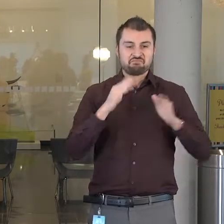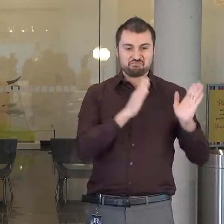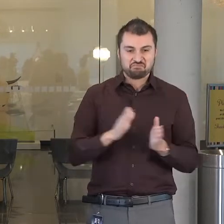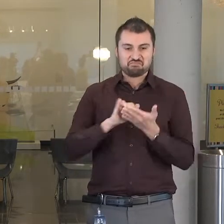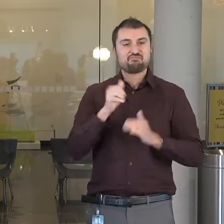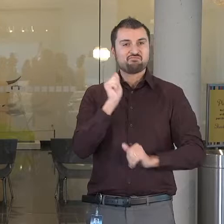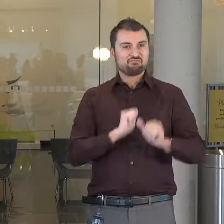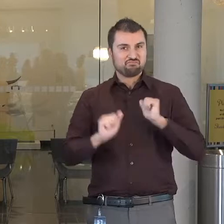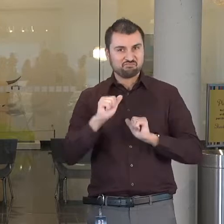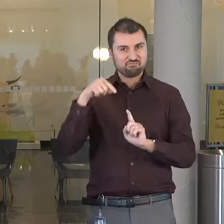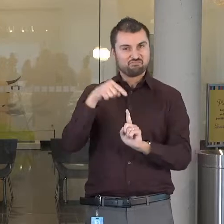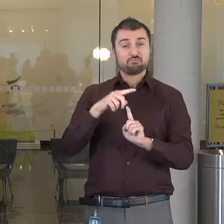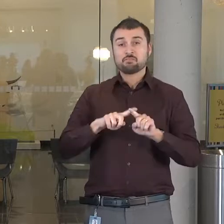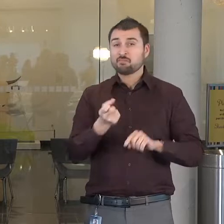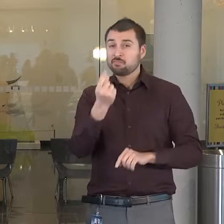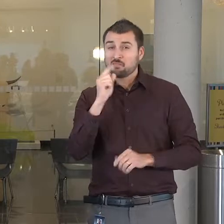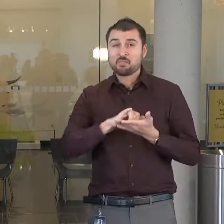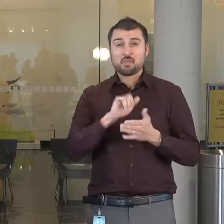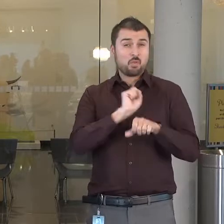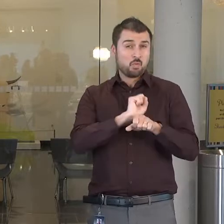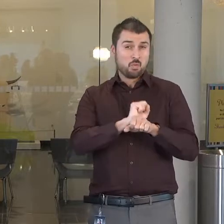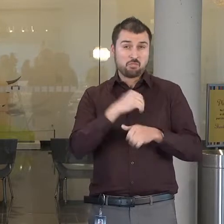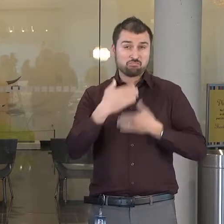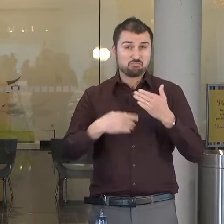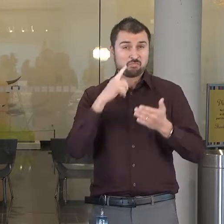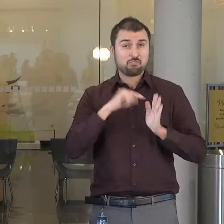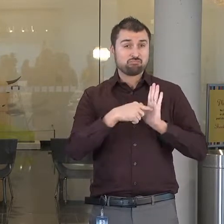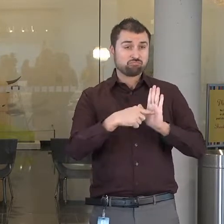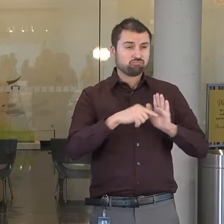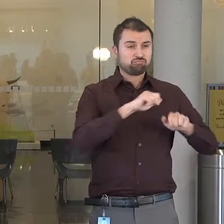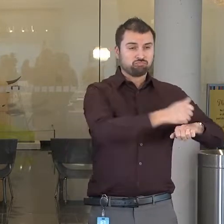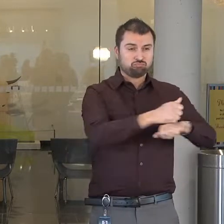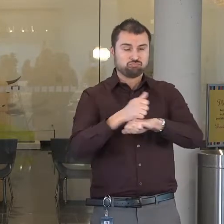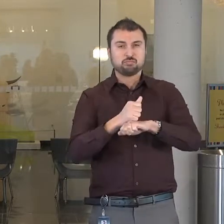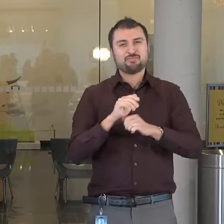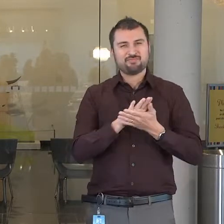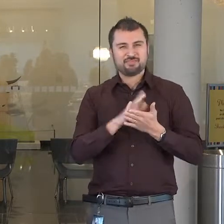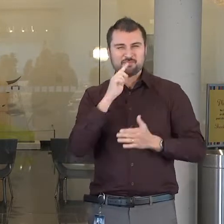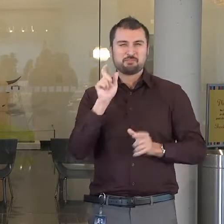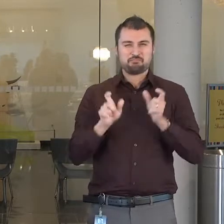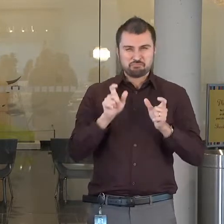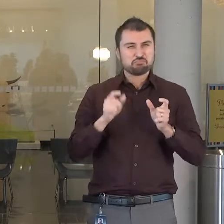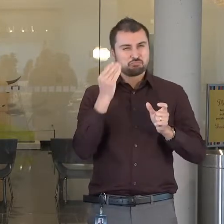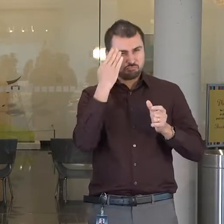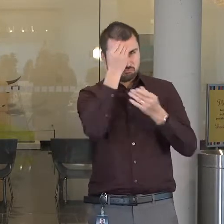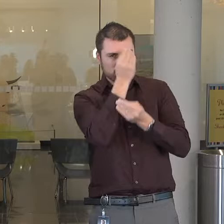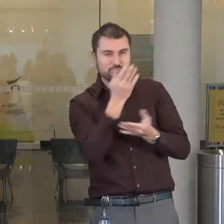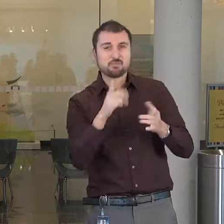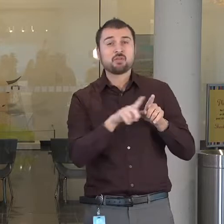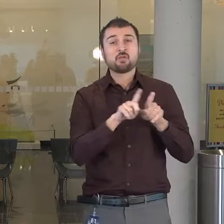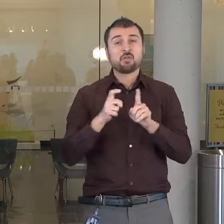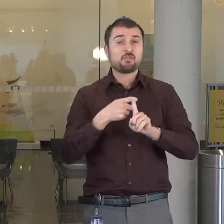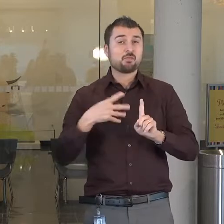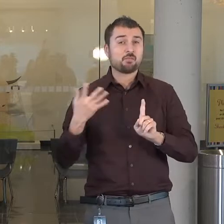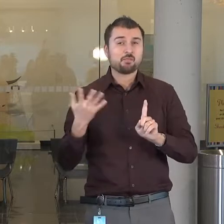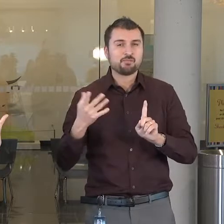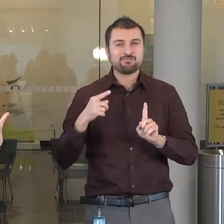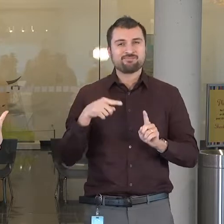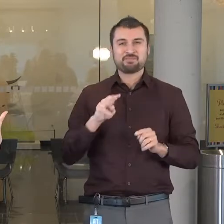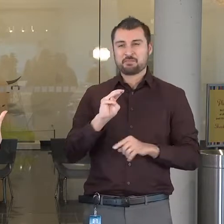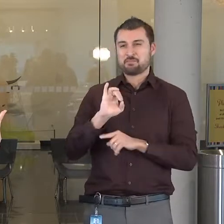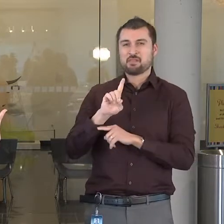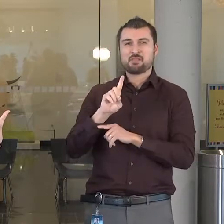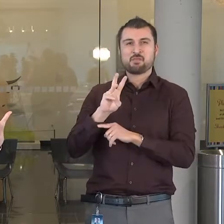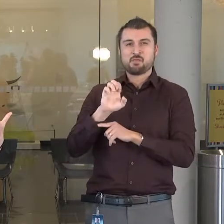and the works in the exhibition, it's nice for folks to know, also come from this